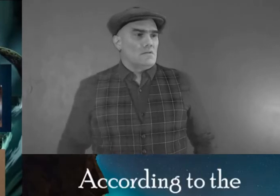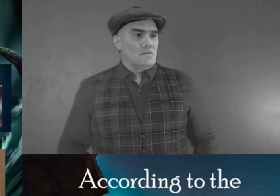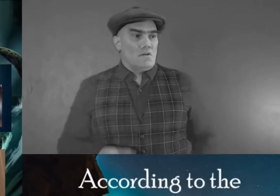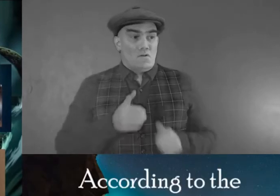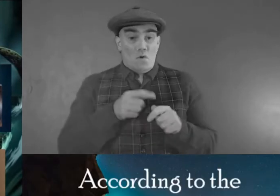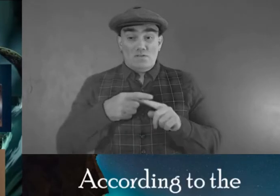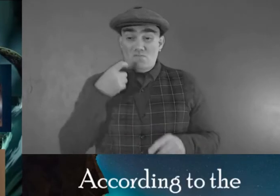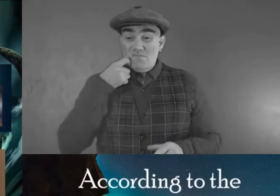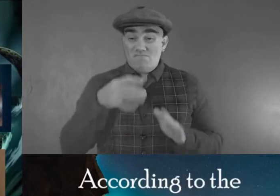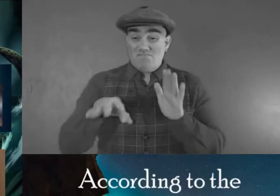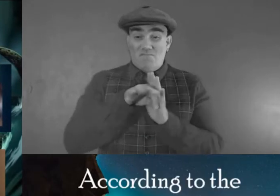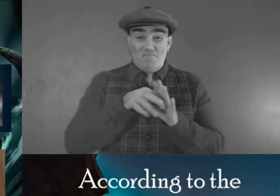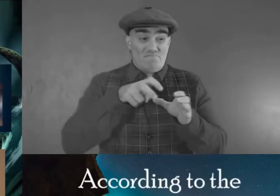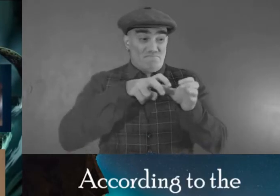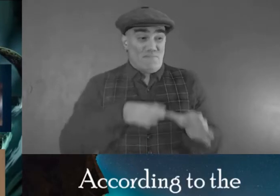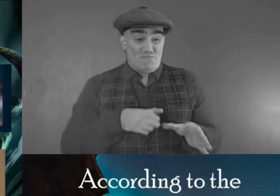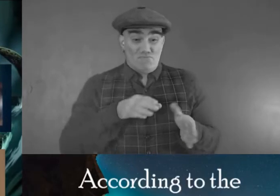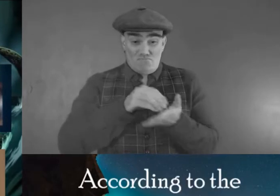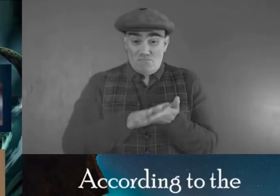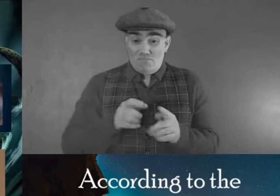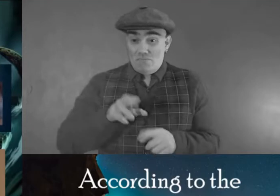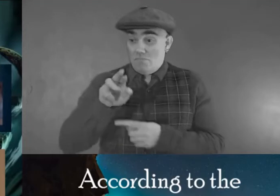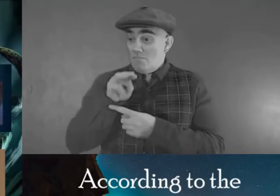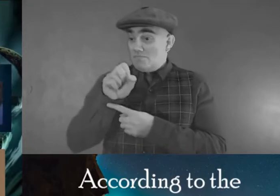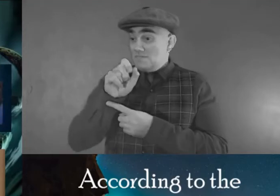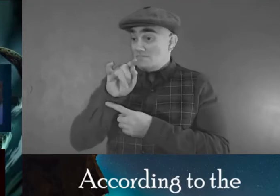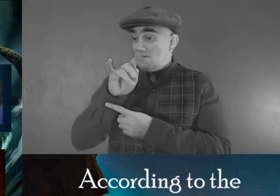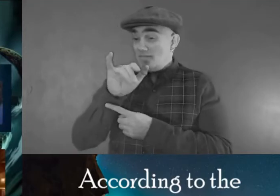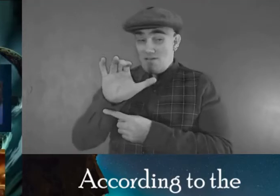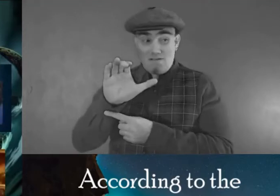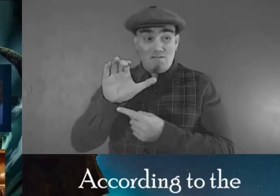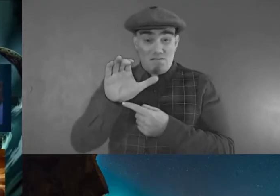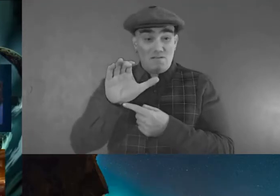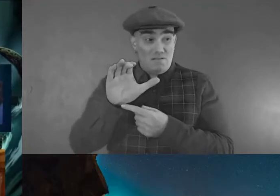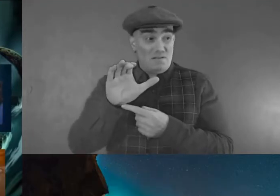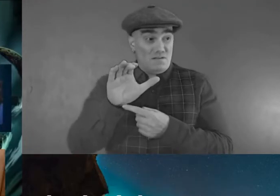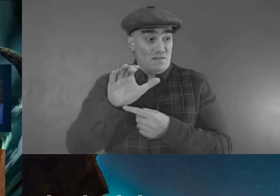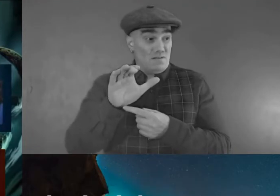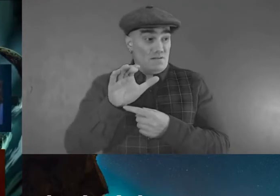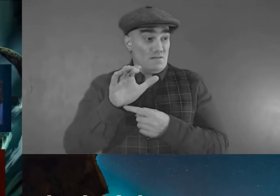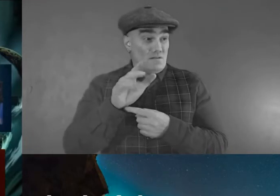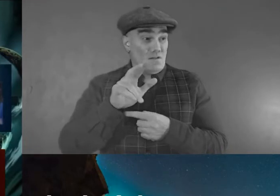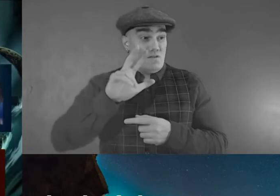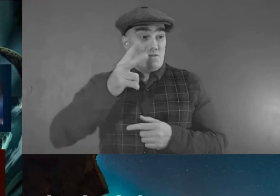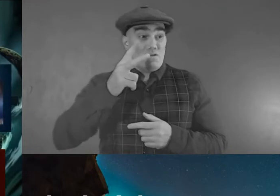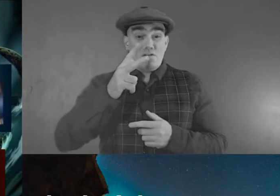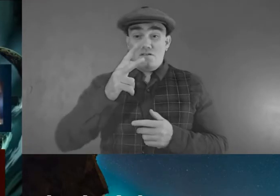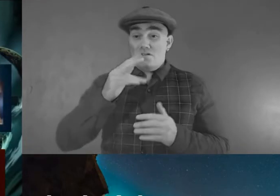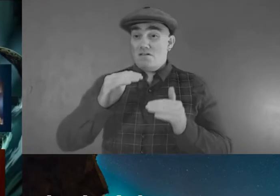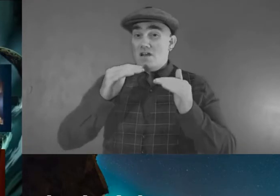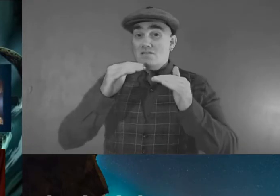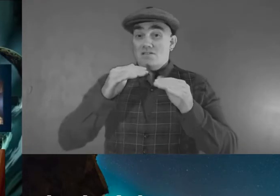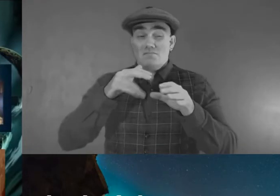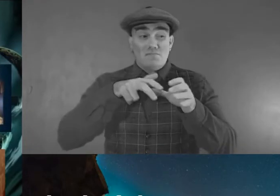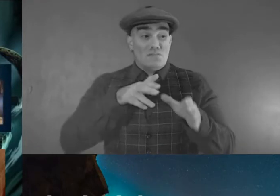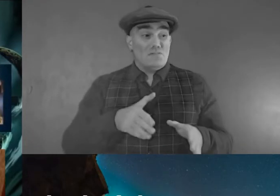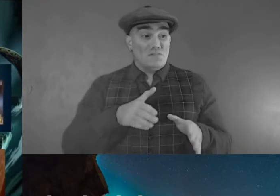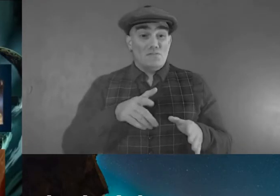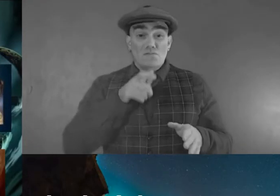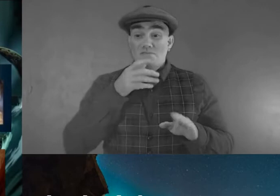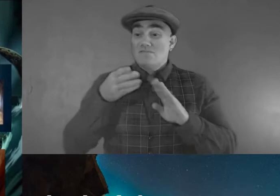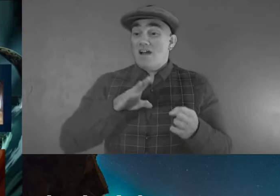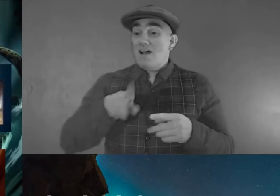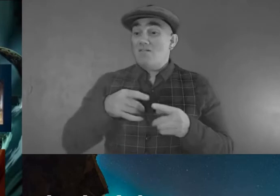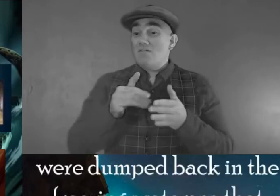According to the recently recovered passenger records from RMS Titanic, the third-class passengers who died when the liner